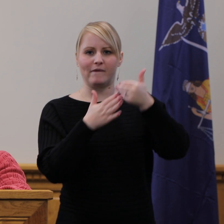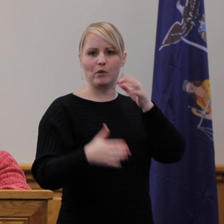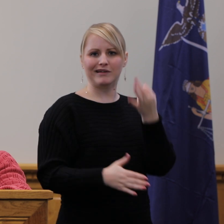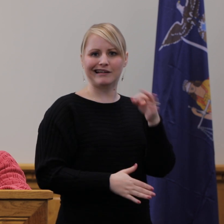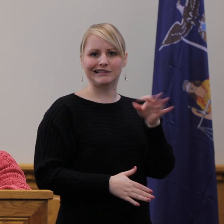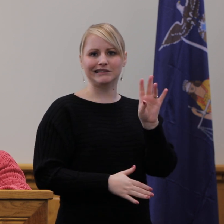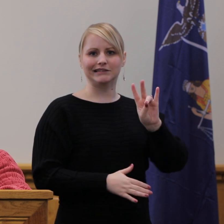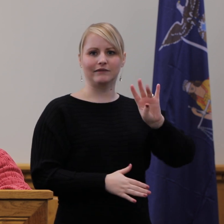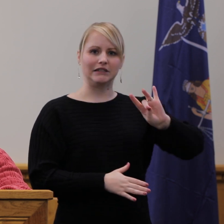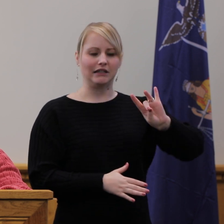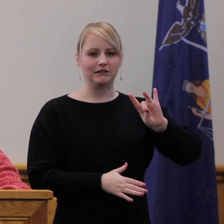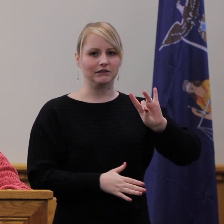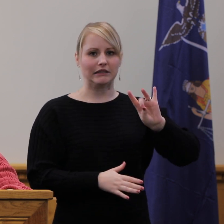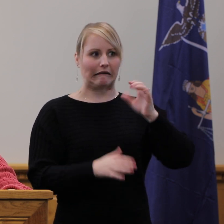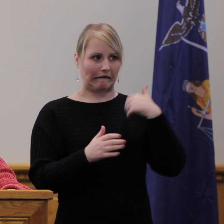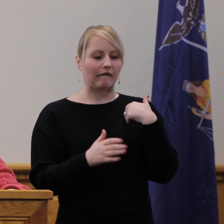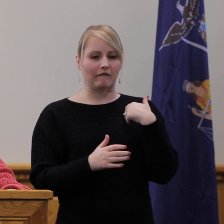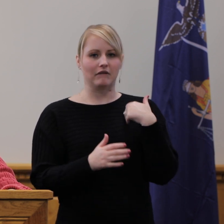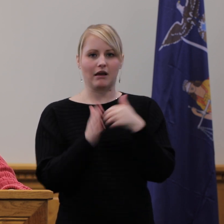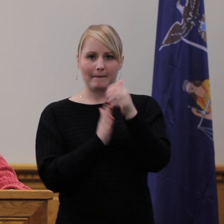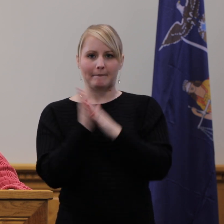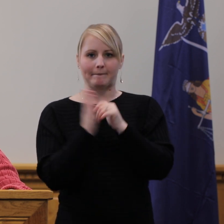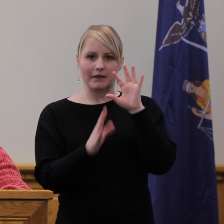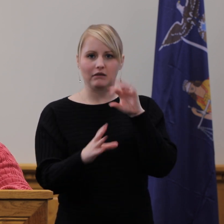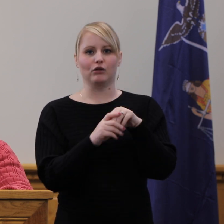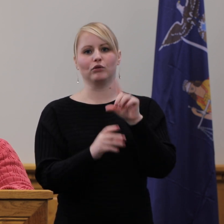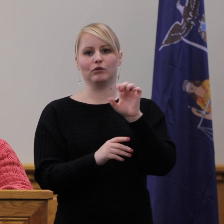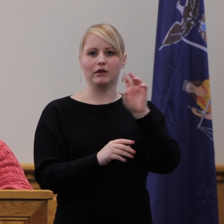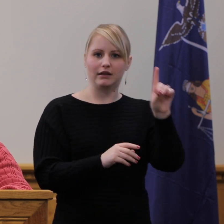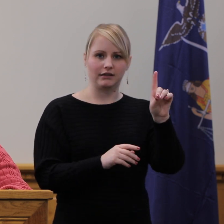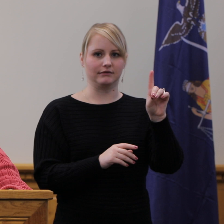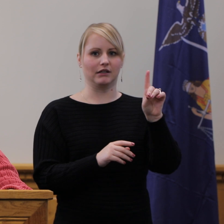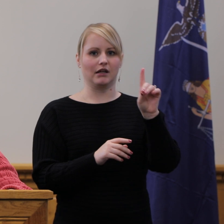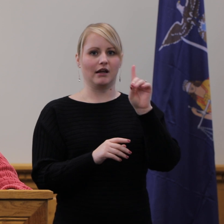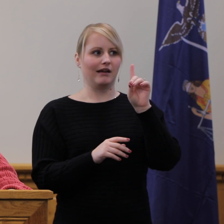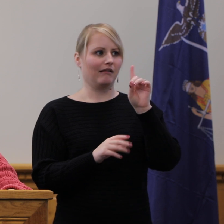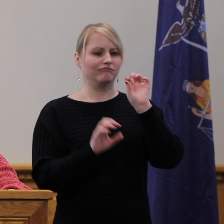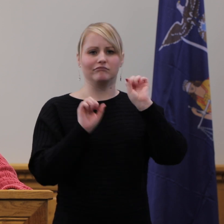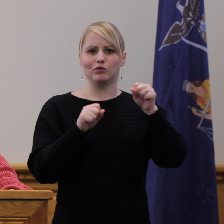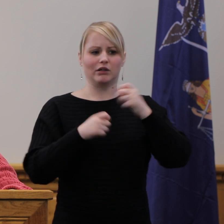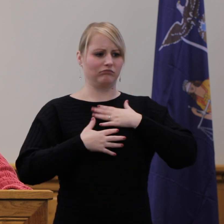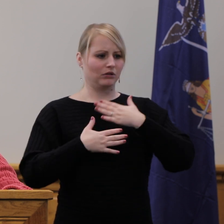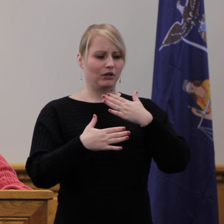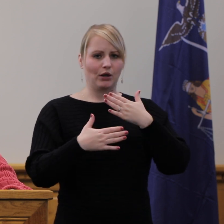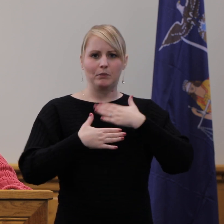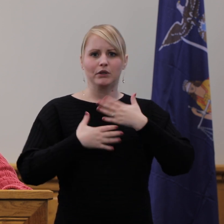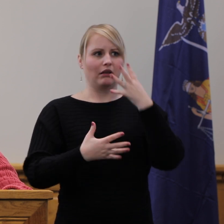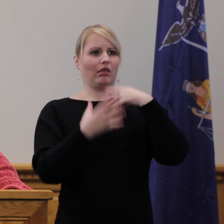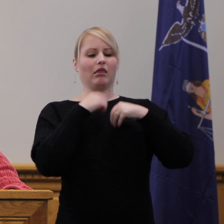have lead-based paint. Children can be lead poisoned by breathing in or ingesting lead dust or paint